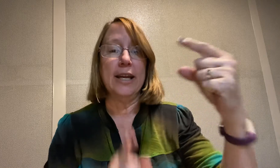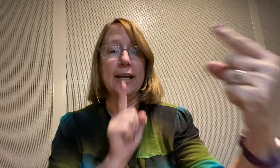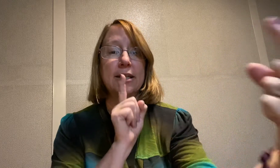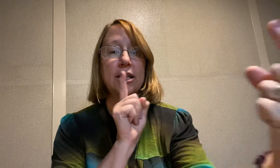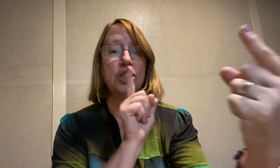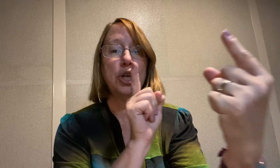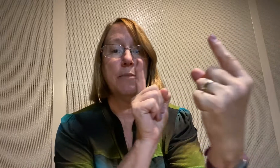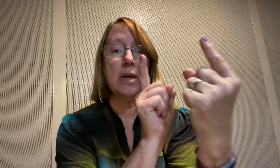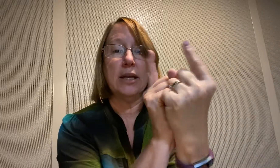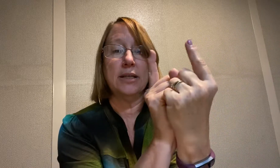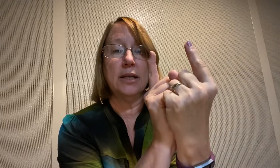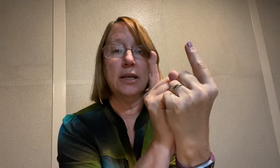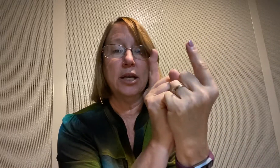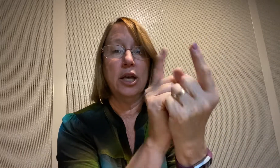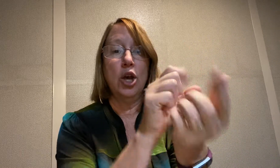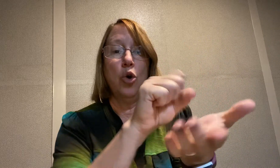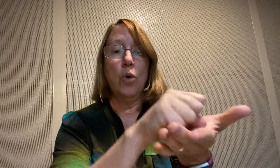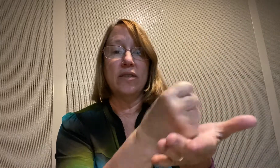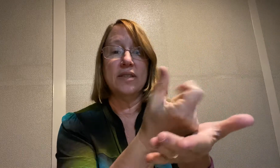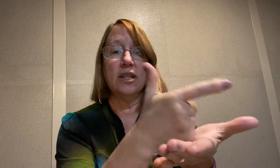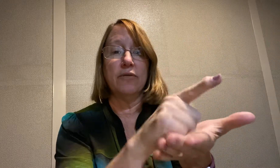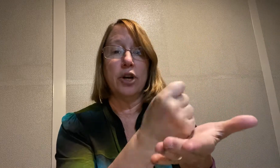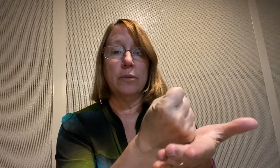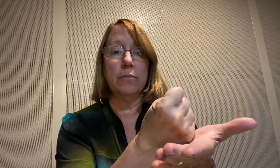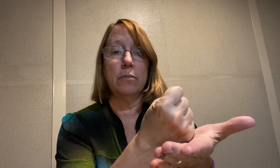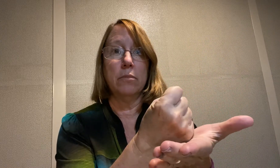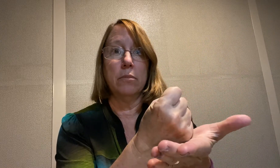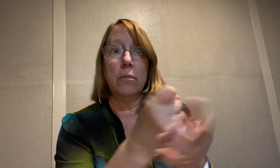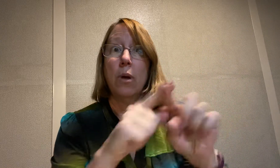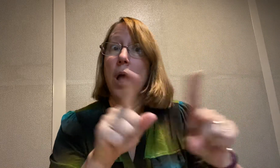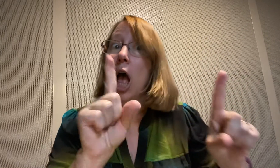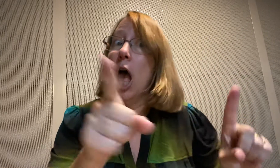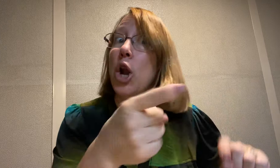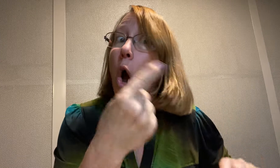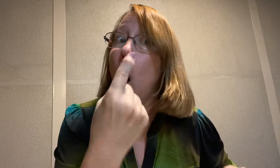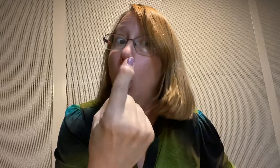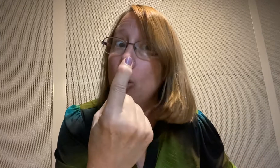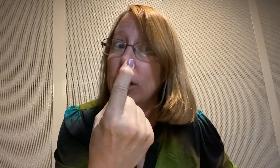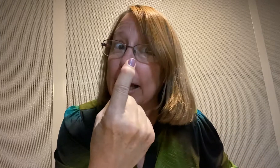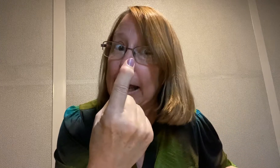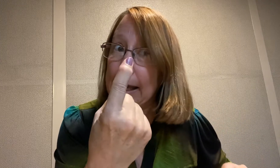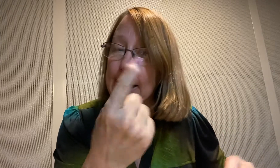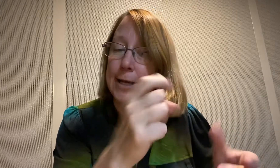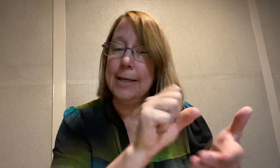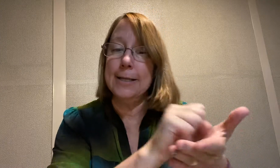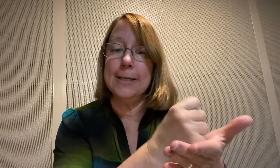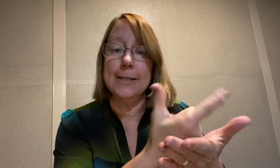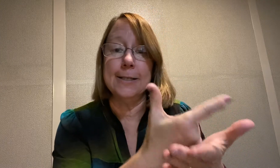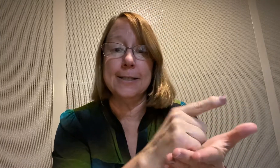agreed to meet with Silver, and only